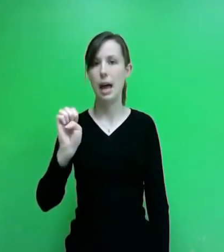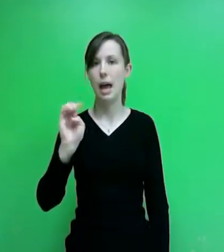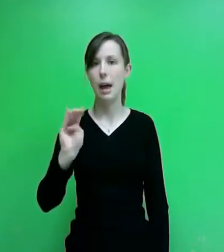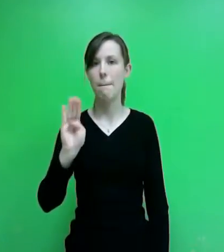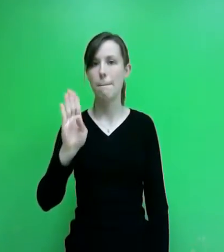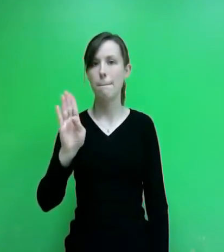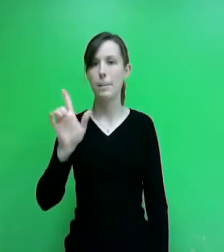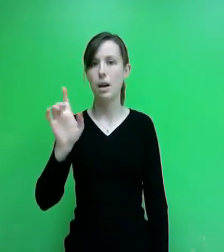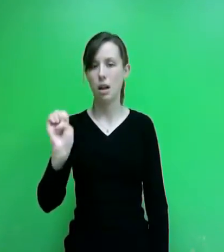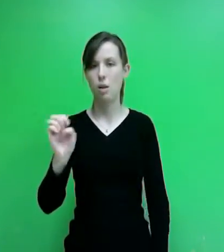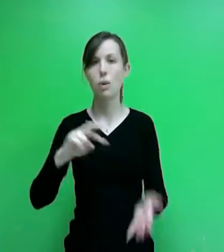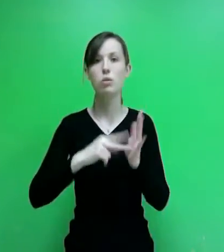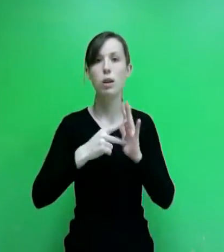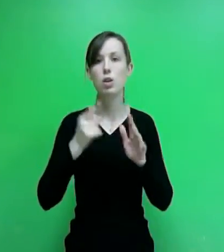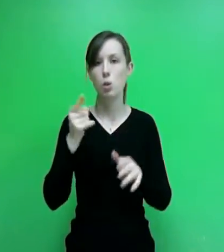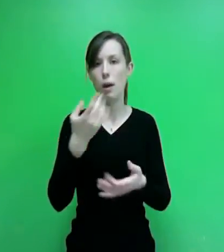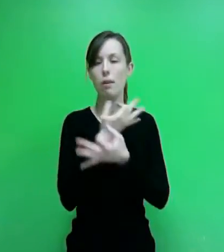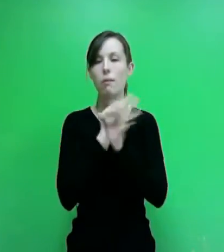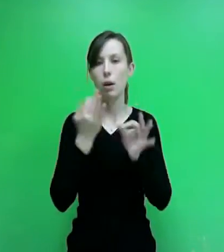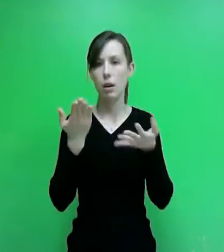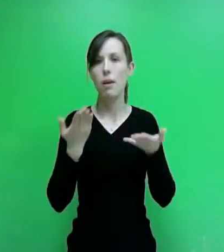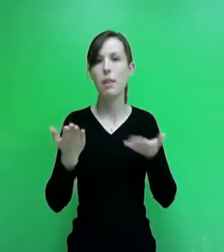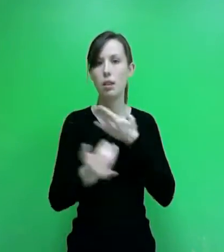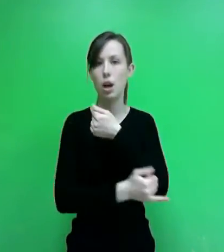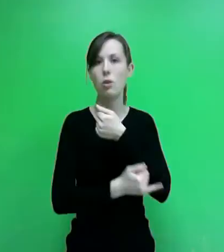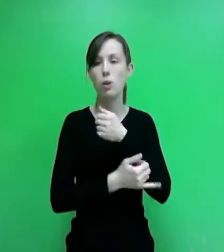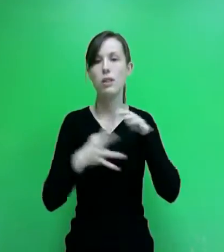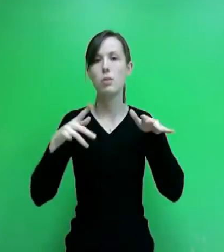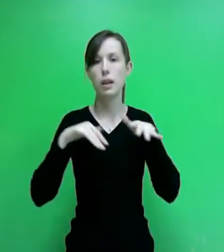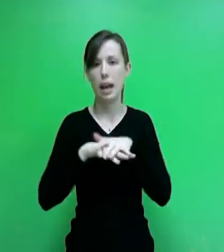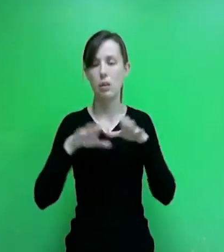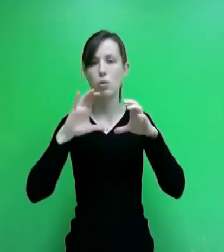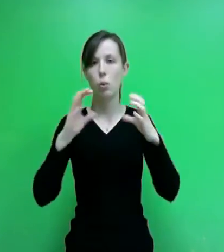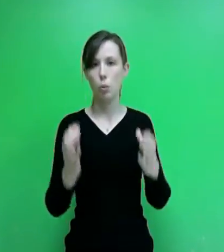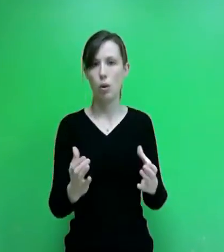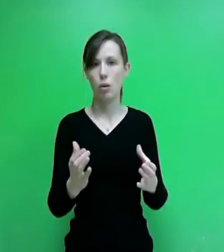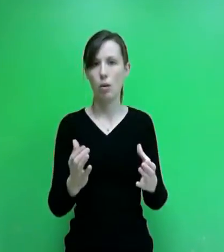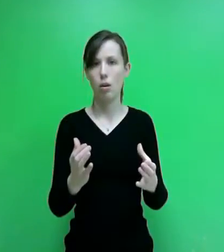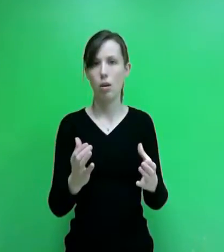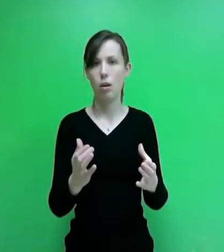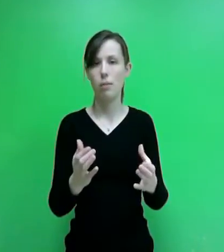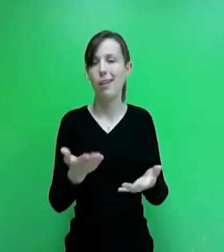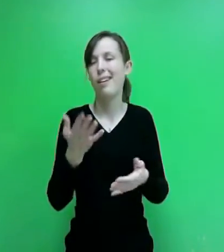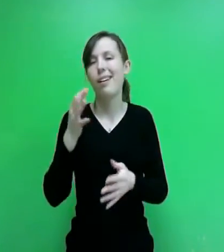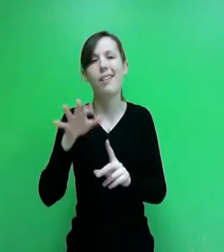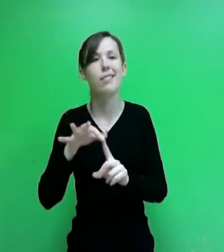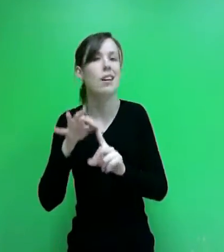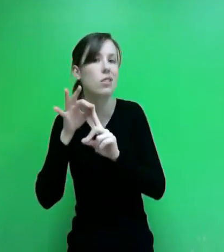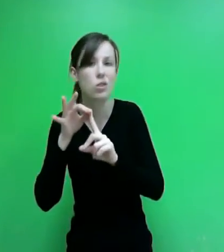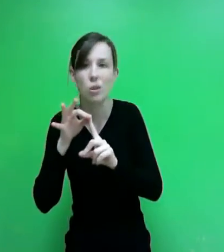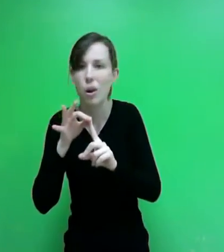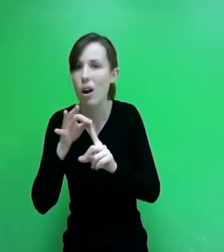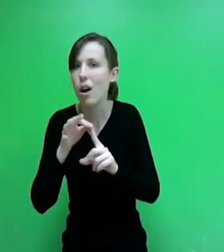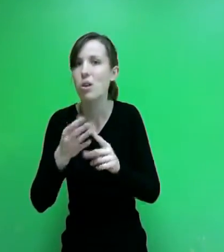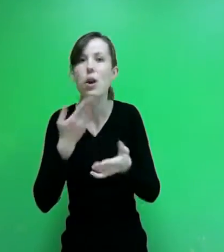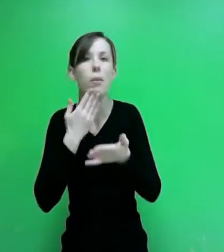A-S-S-E-M-B-L-E, which means you have the freedom in this country to gather as a group. Unless you're committing crimes or unless